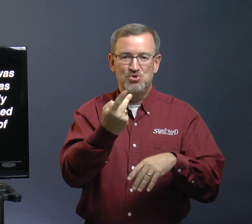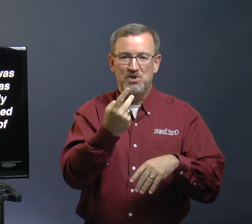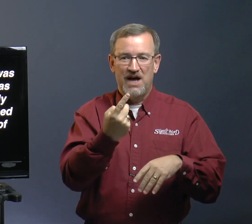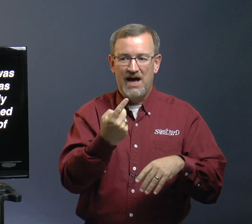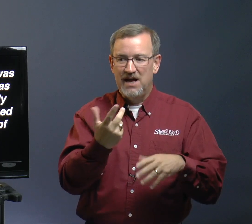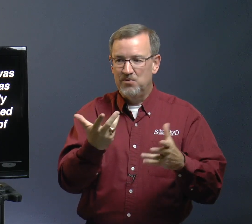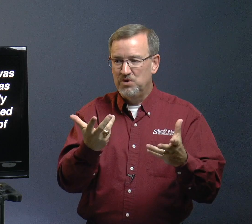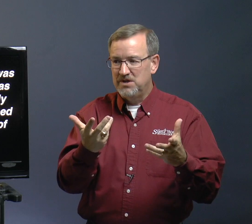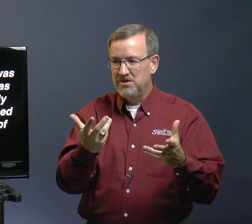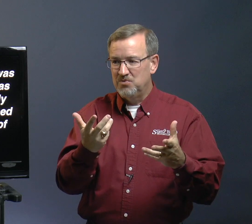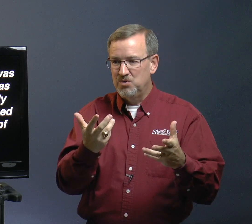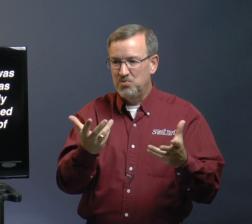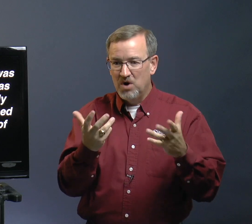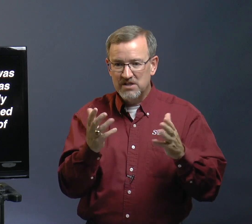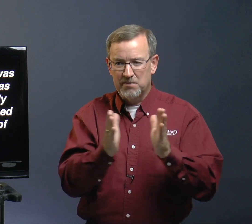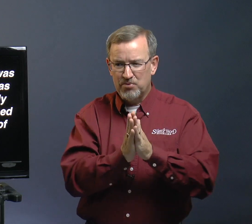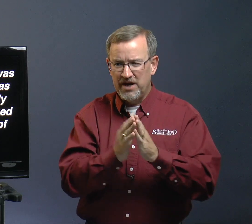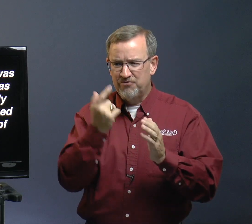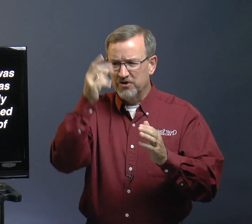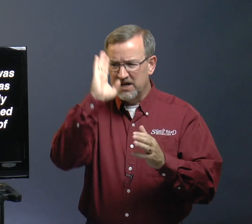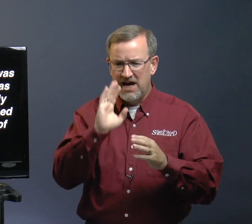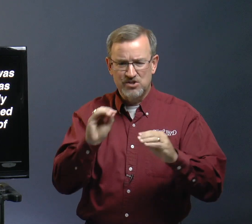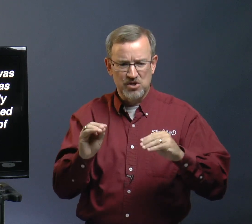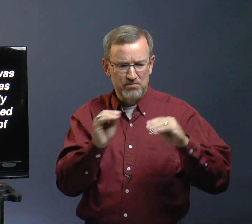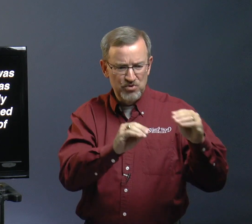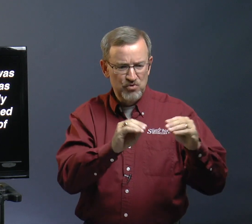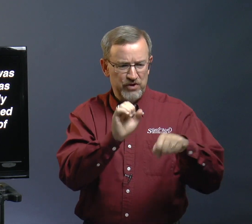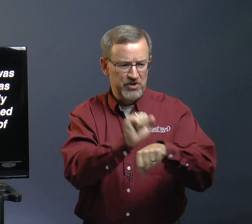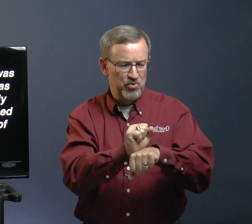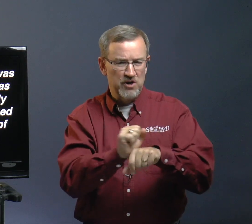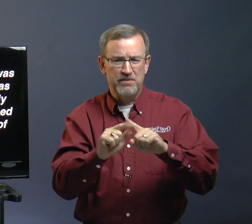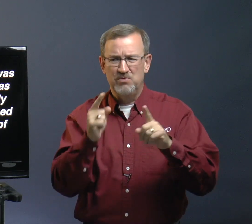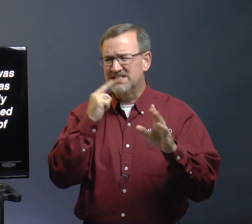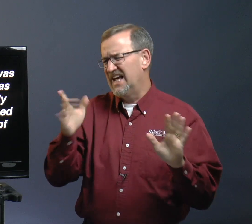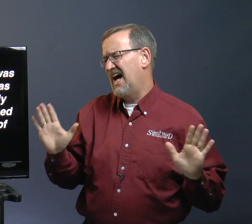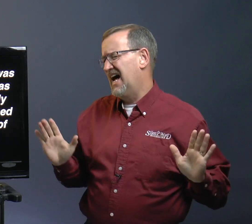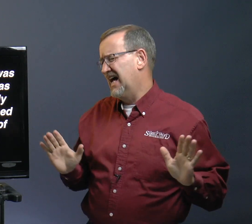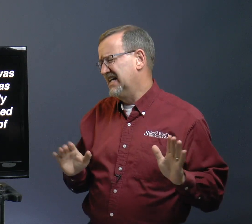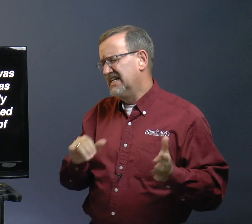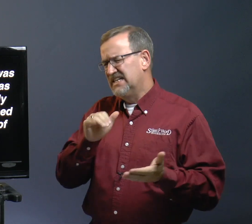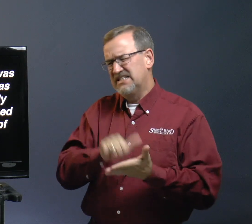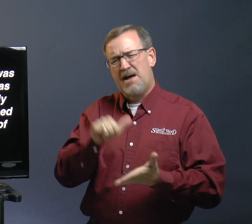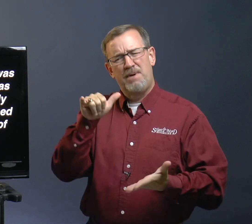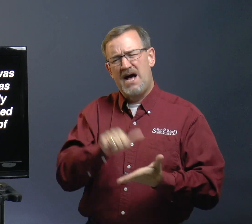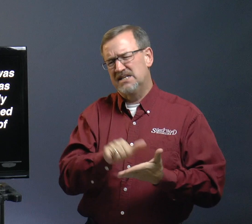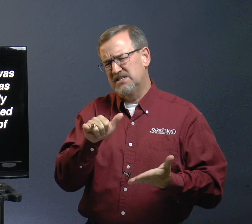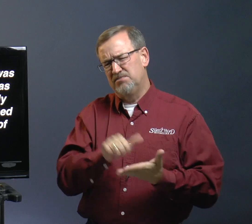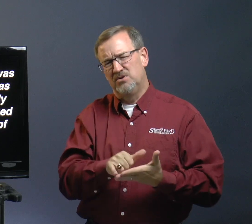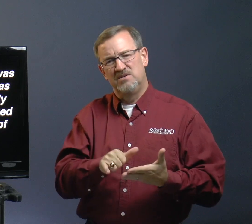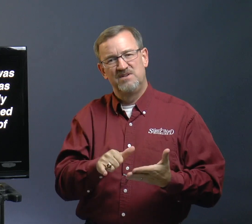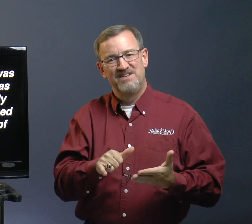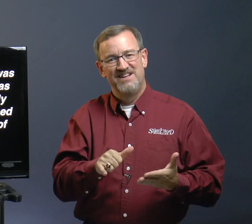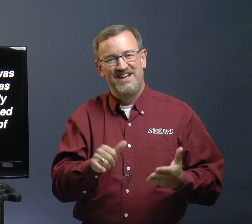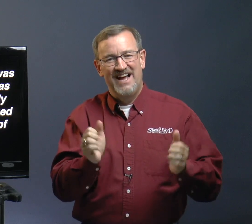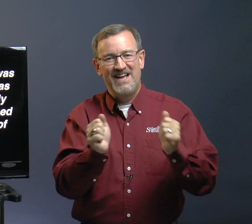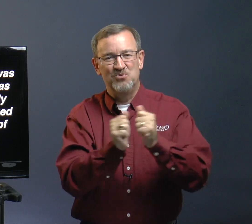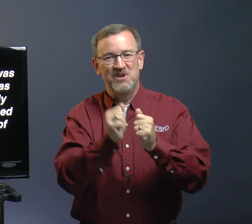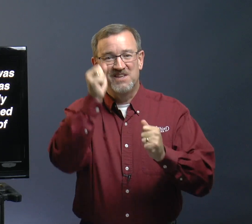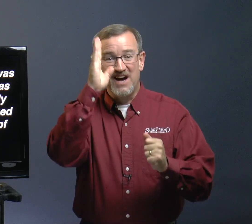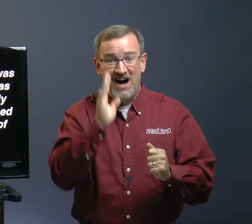and I, we want to pray for God to move and work, but we say, It's not possible. Hey, with